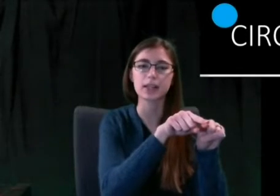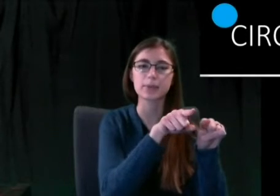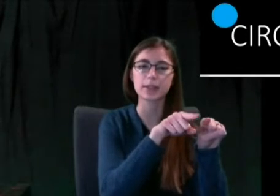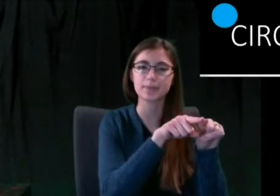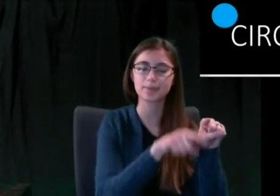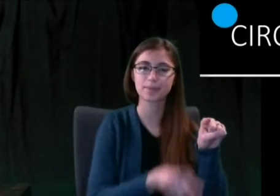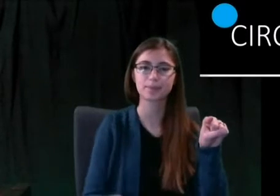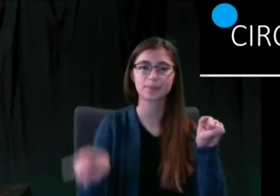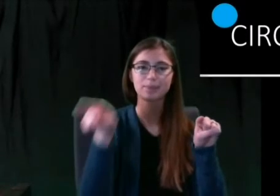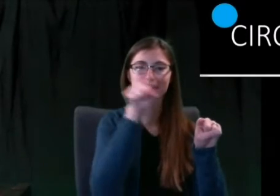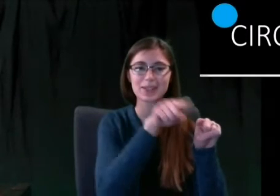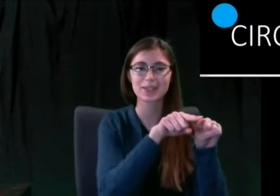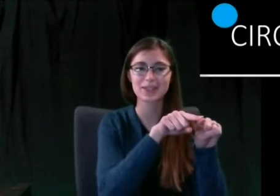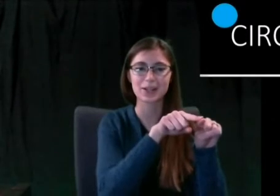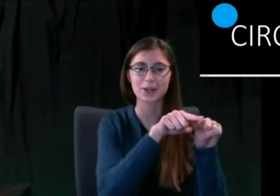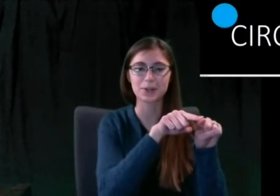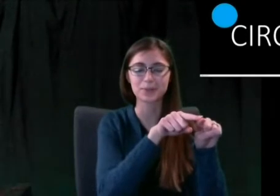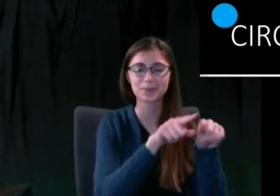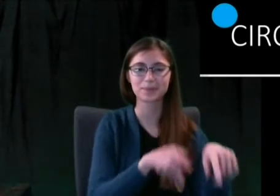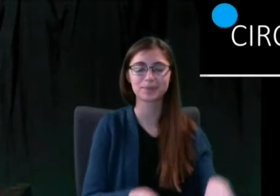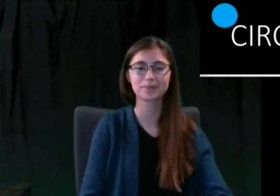it. Circle.